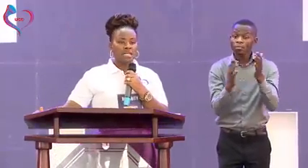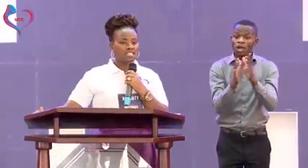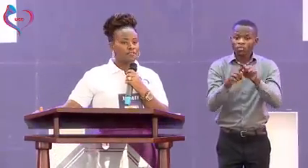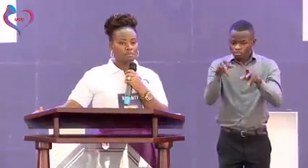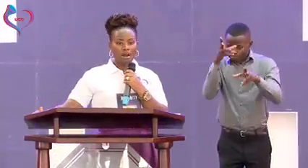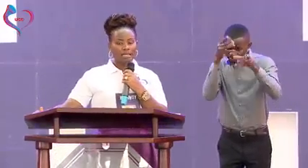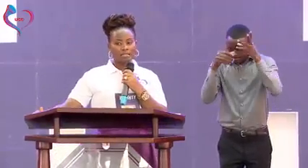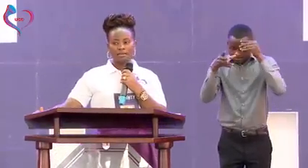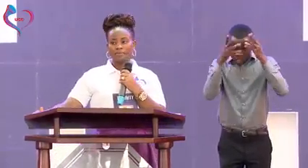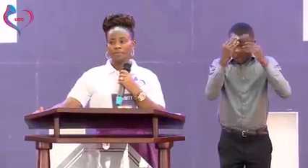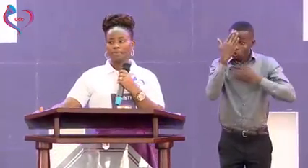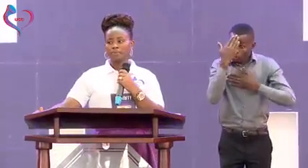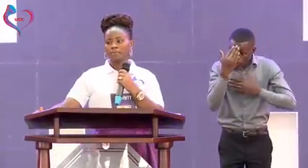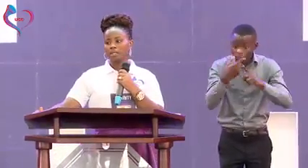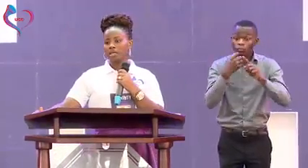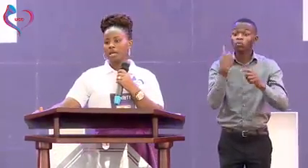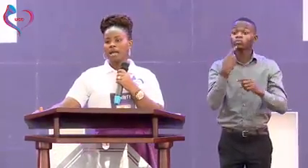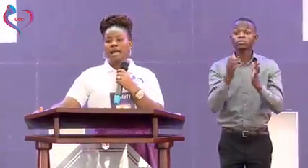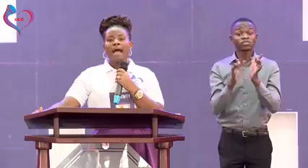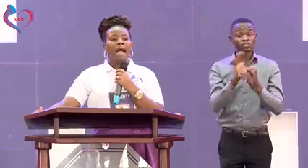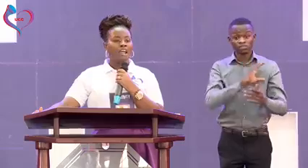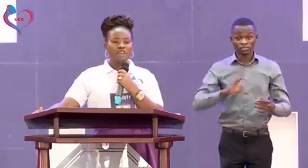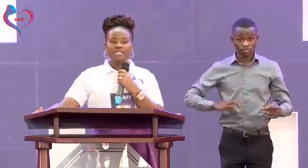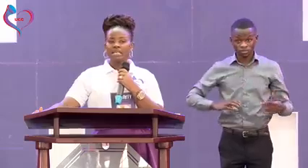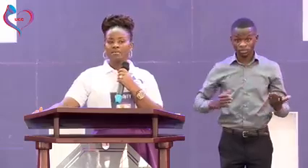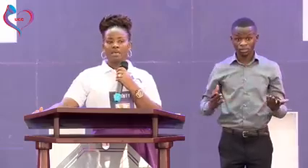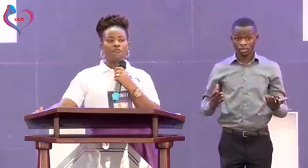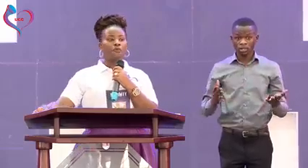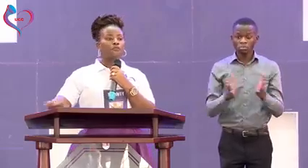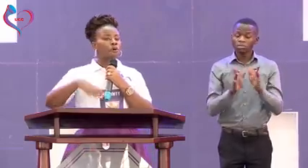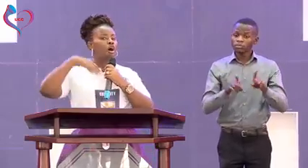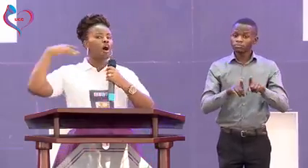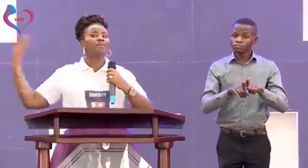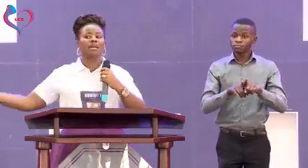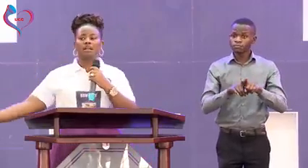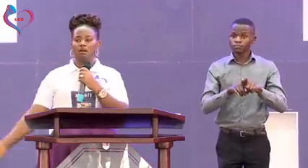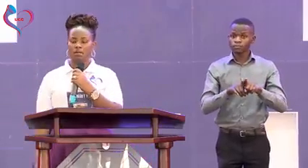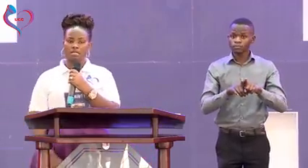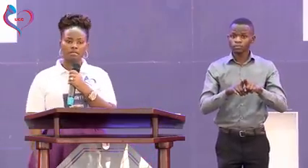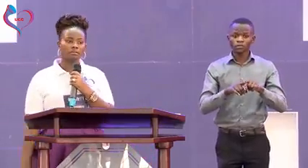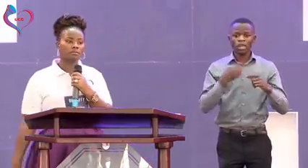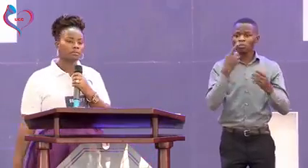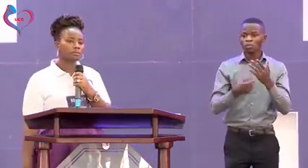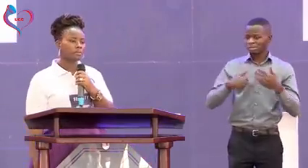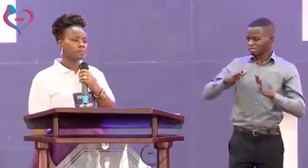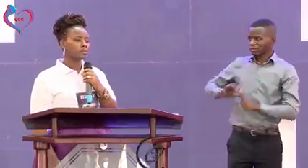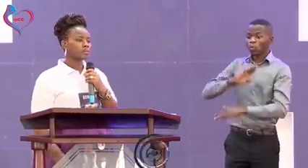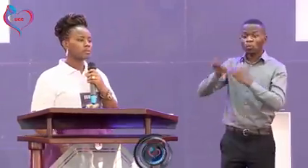learn humility from Christ. Undressing himself from all the glories.